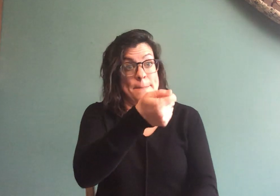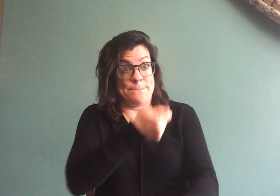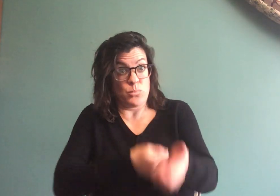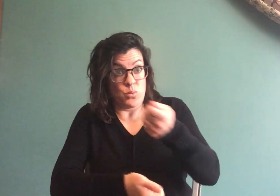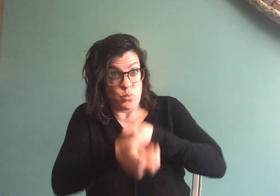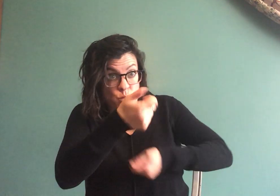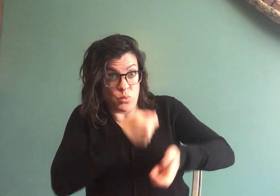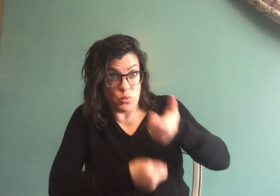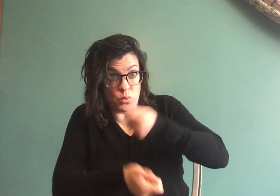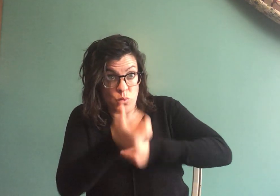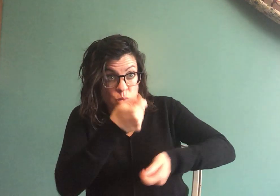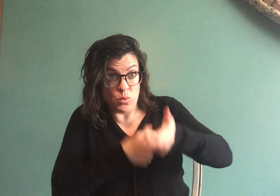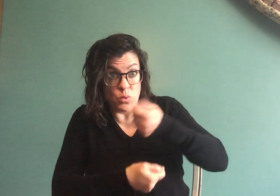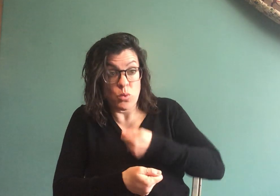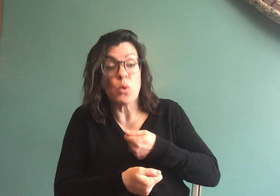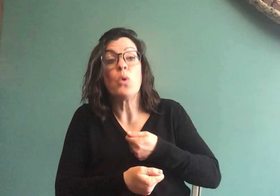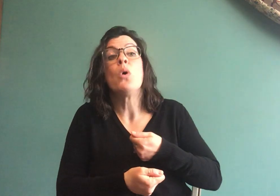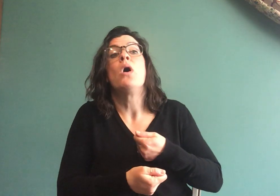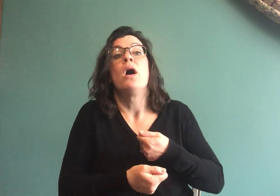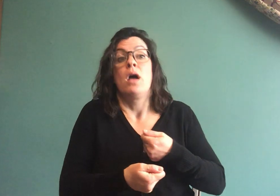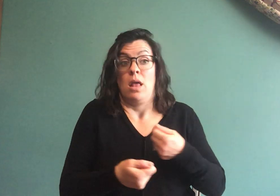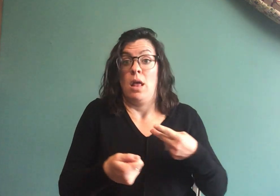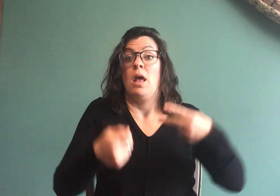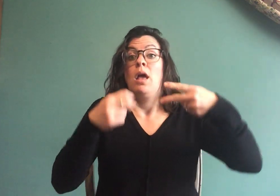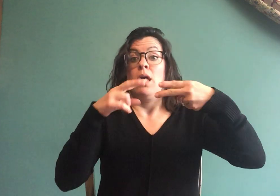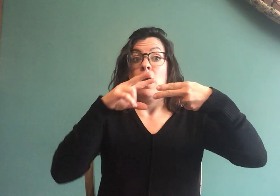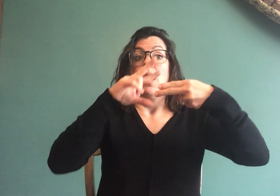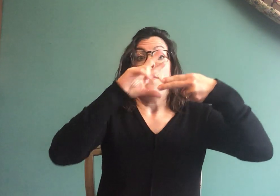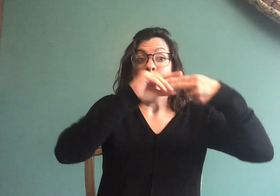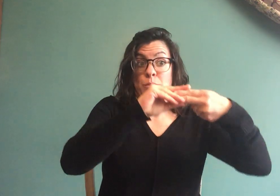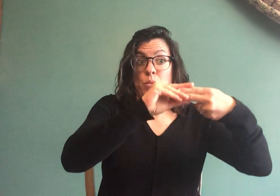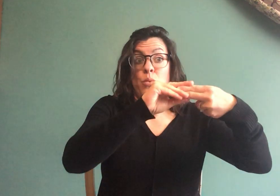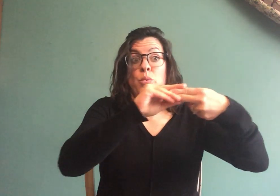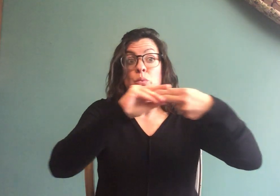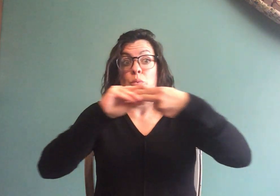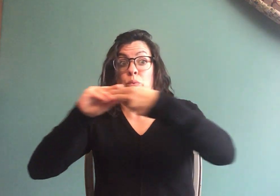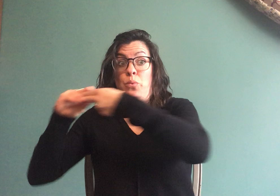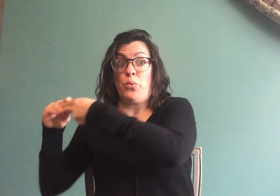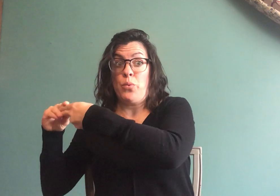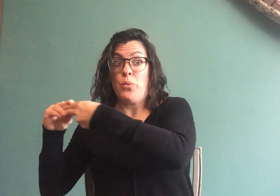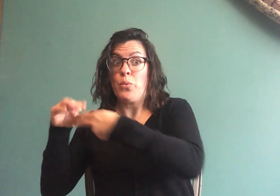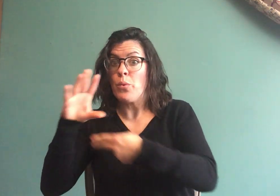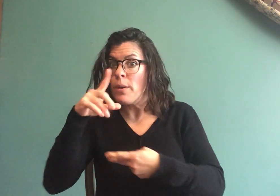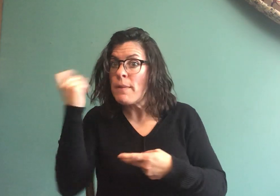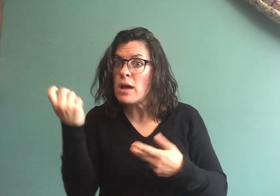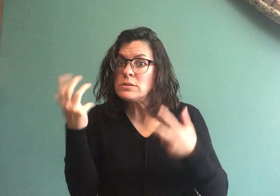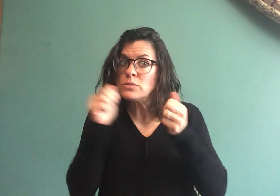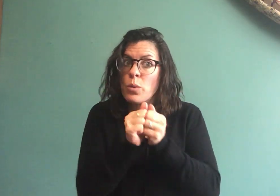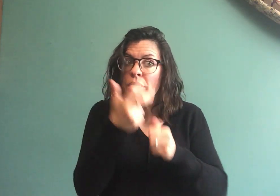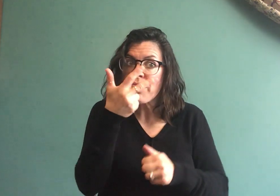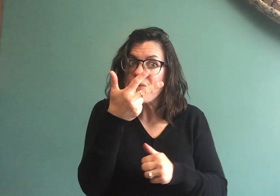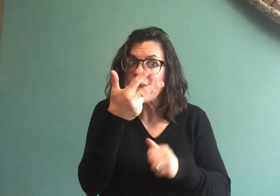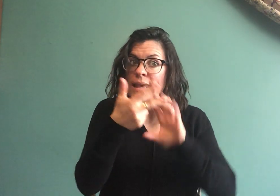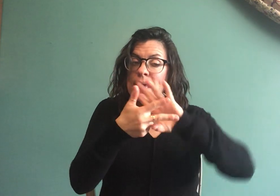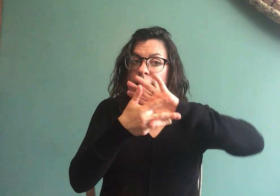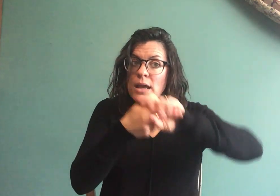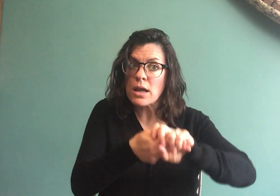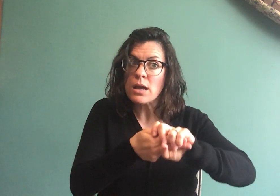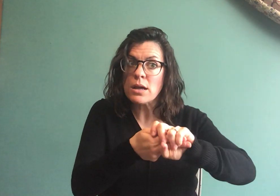I'm pulling them in because I connected to the other end. Okay, more attention later on. Who's talking there? No.